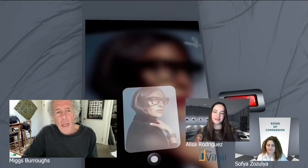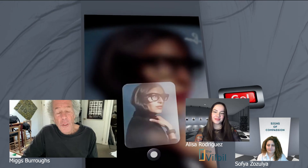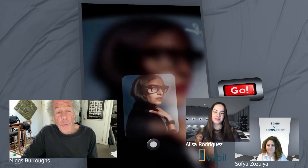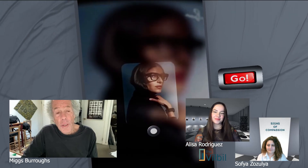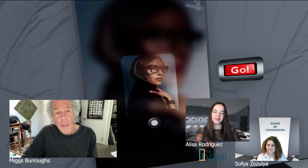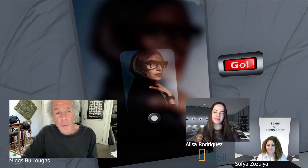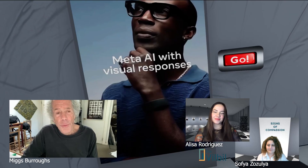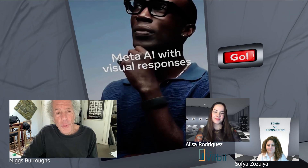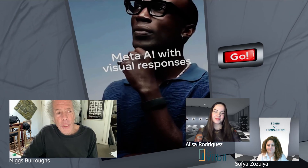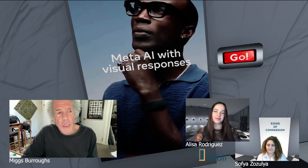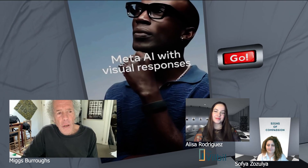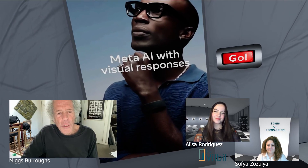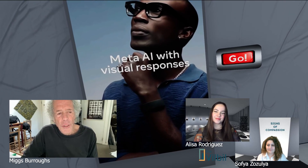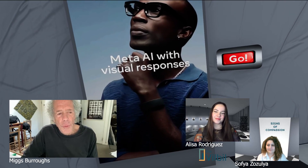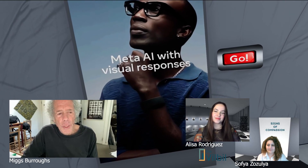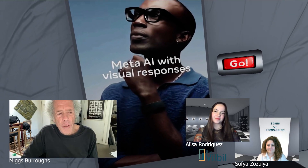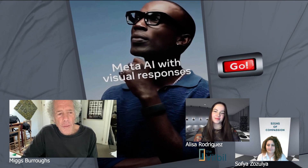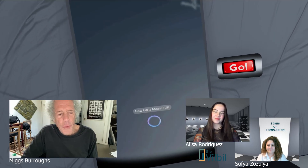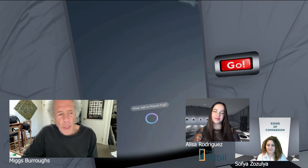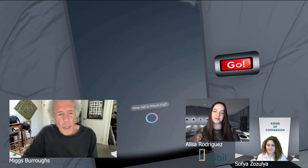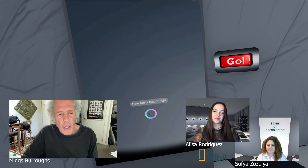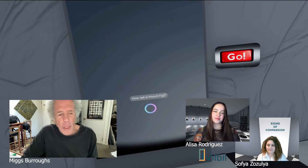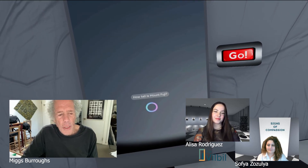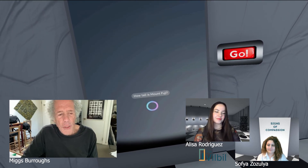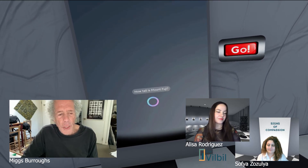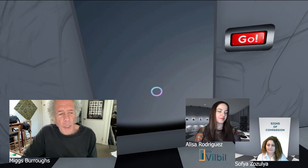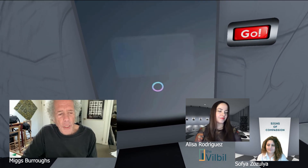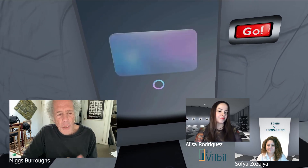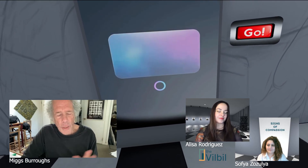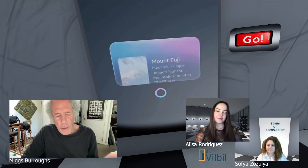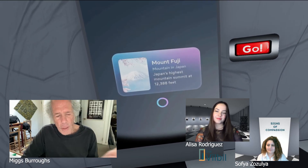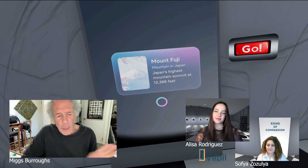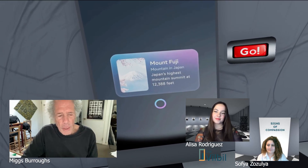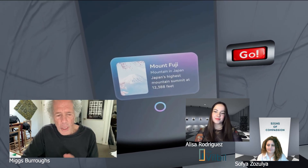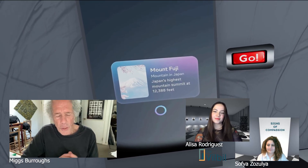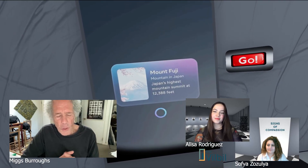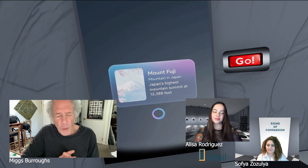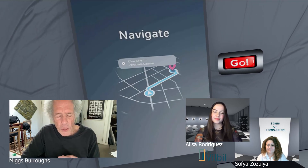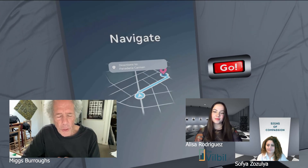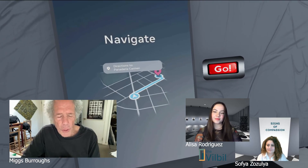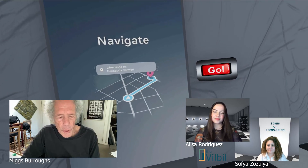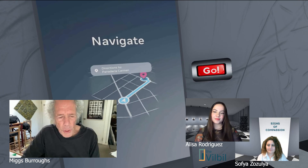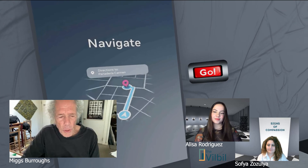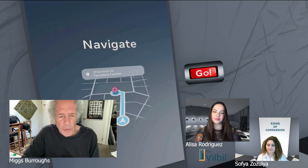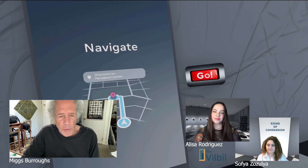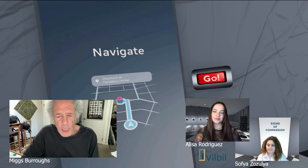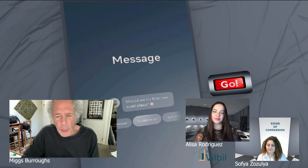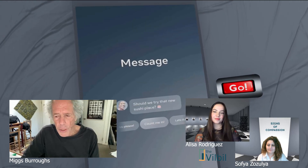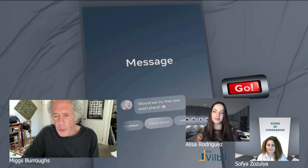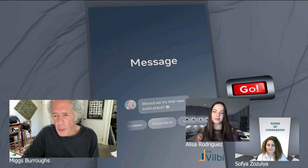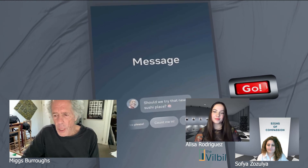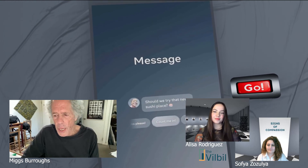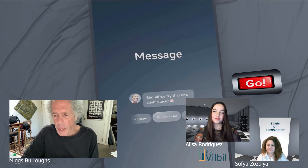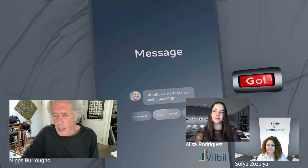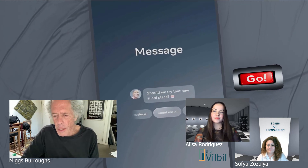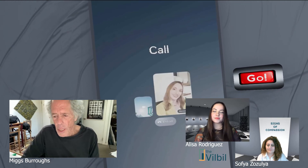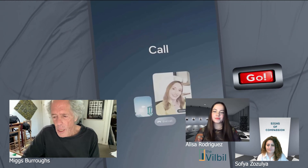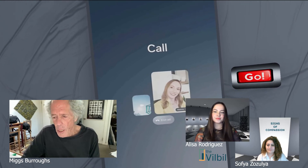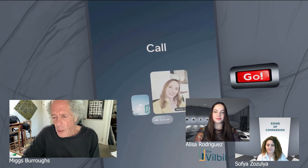Yeah, so Mark is a brilliant artist himself. He had his own art studio in New York for many years, and